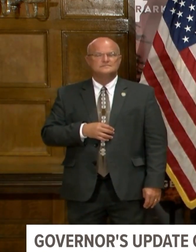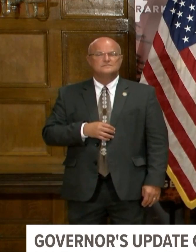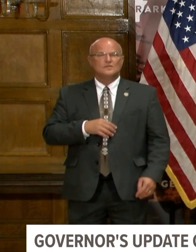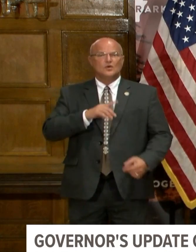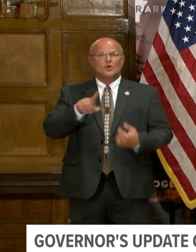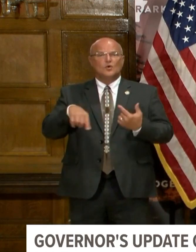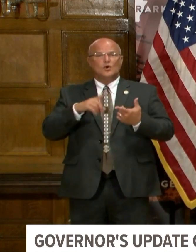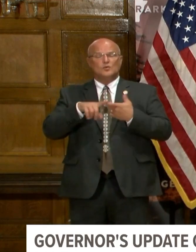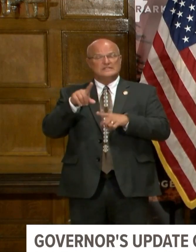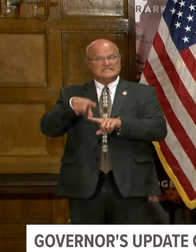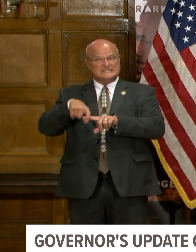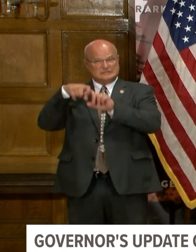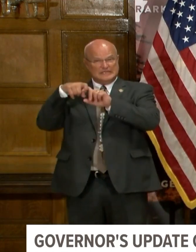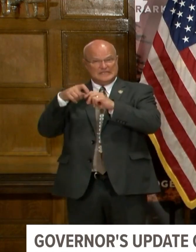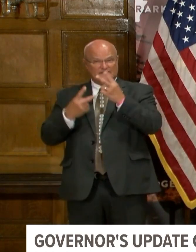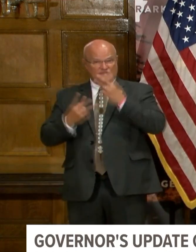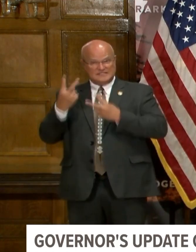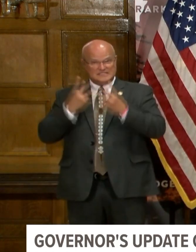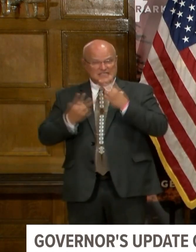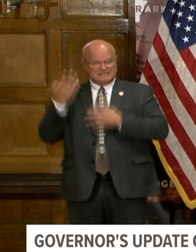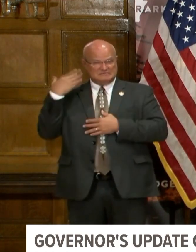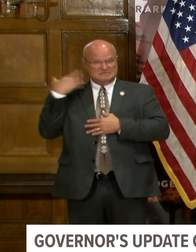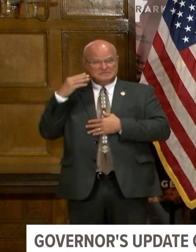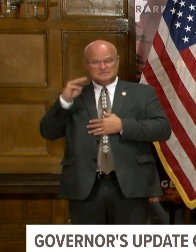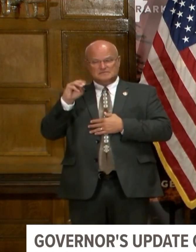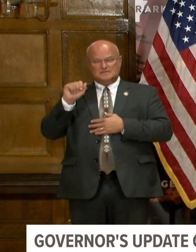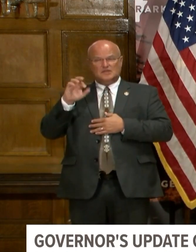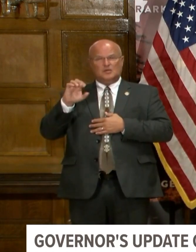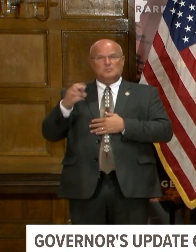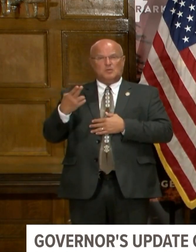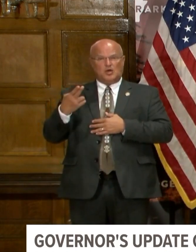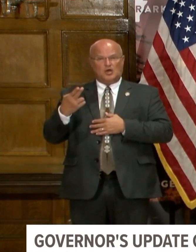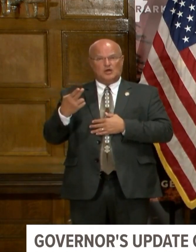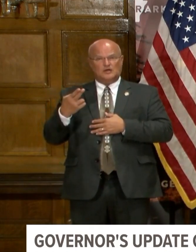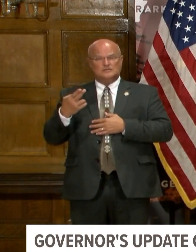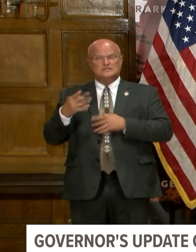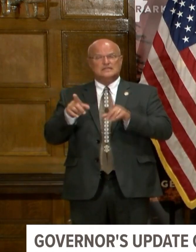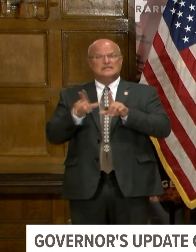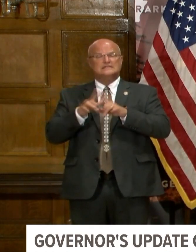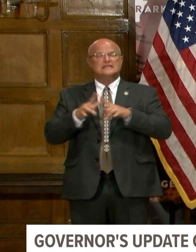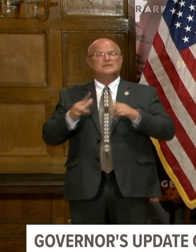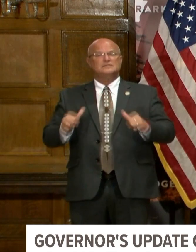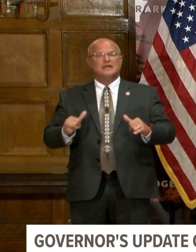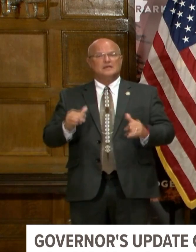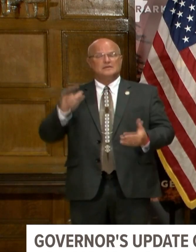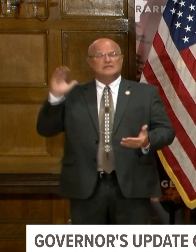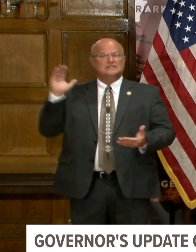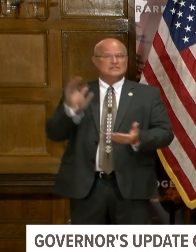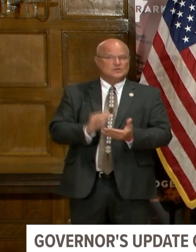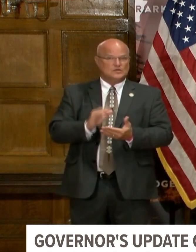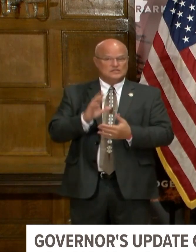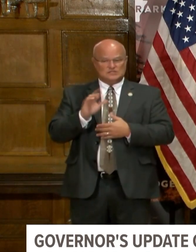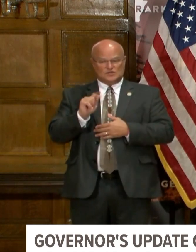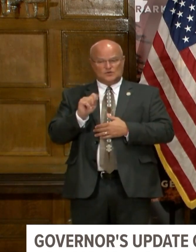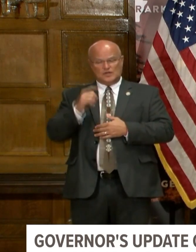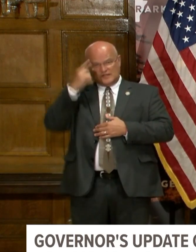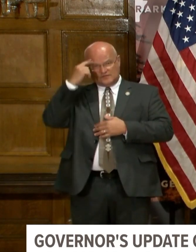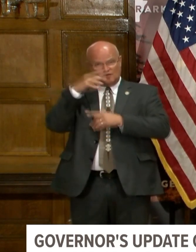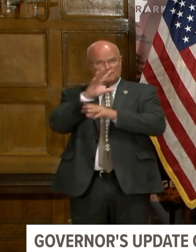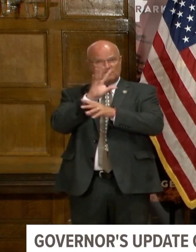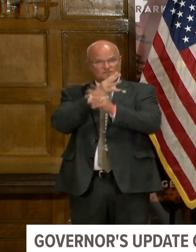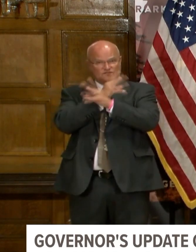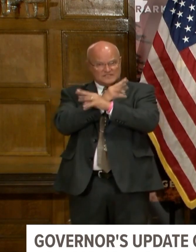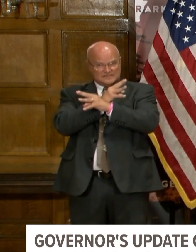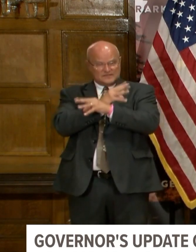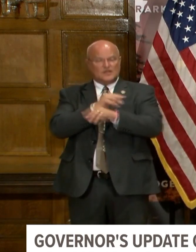When we suspended visitation in March, we at the same time decreased the rates, not just for video